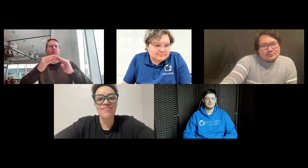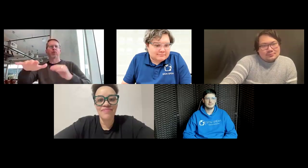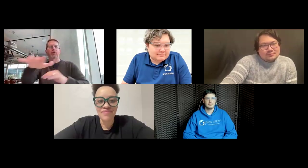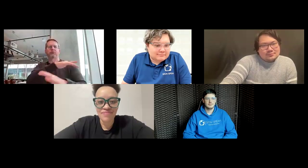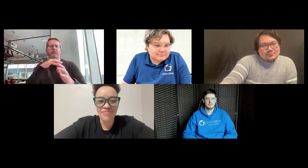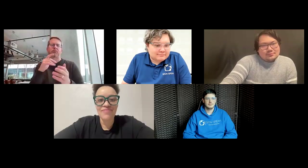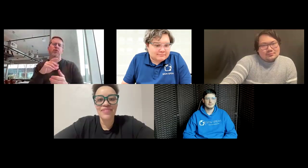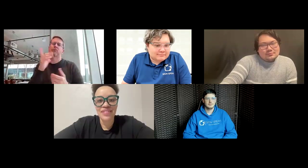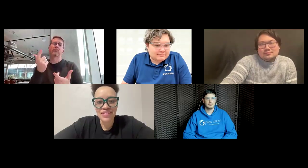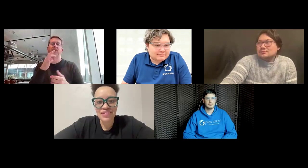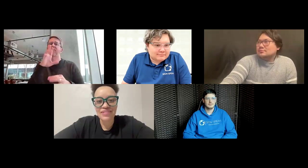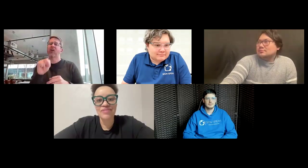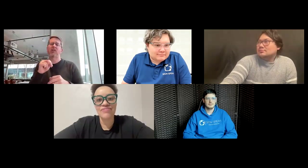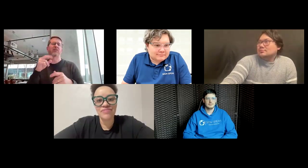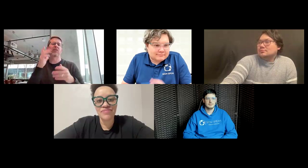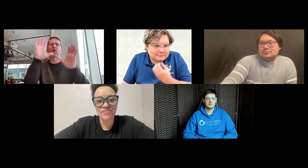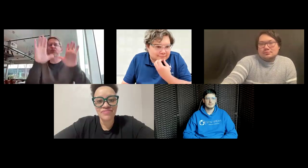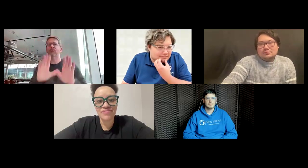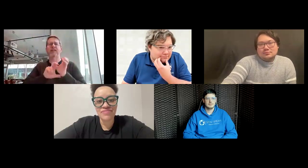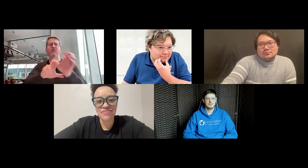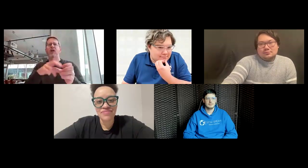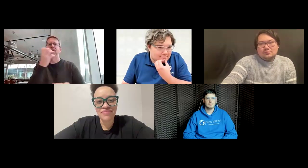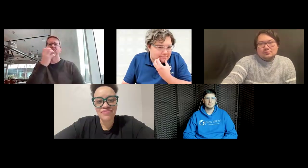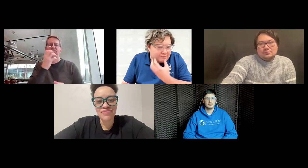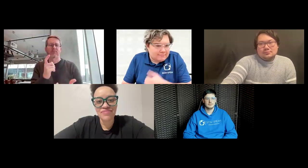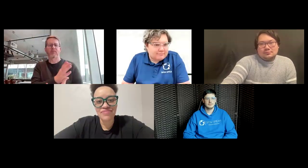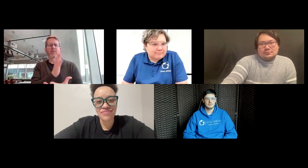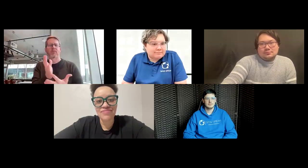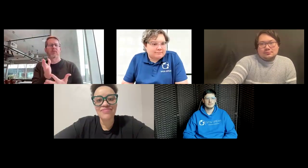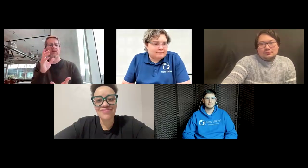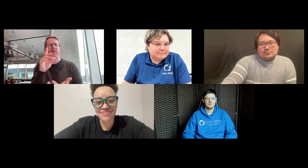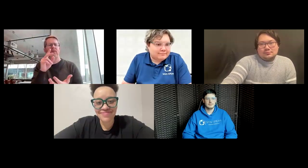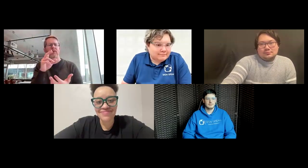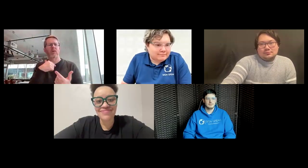involved in a lot of different tech groups in the community. It's been a lot of fun and really, it's been a great ride.